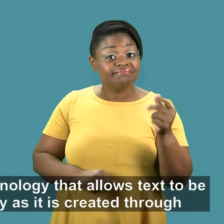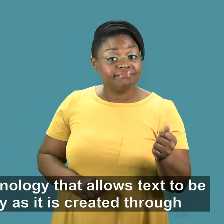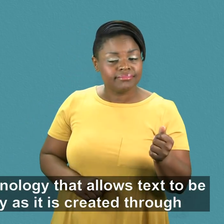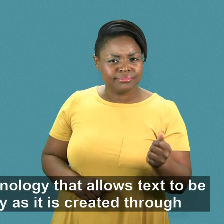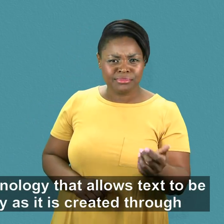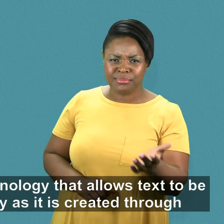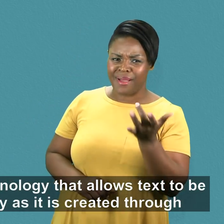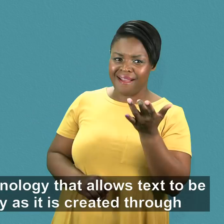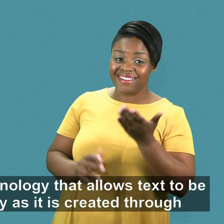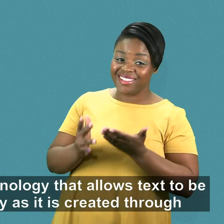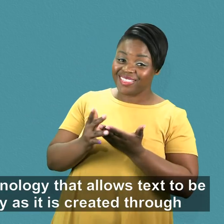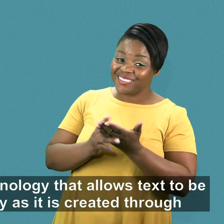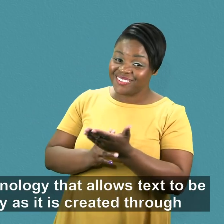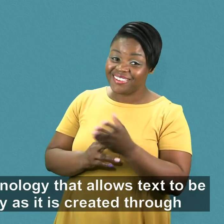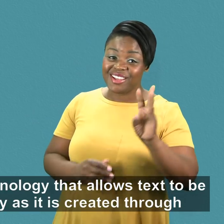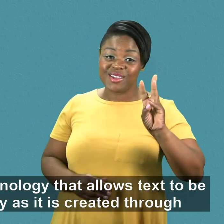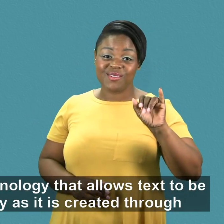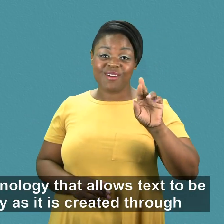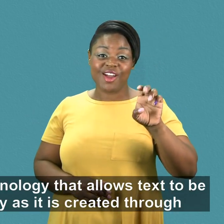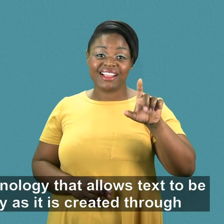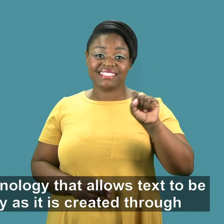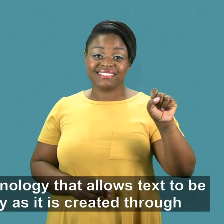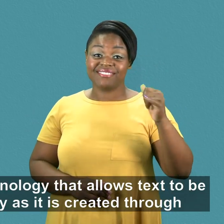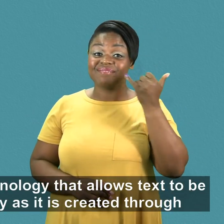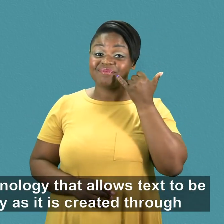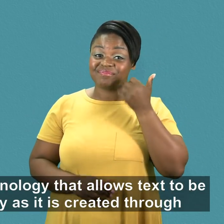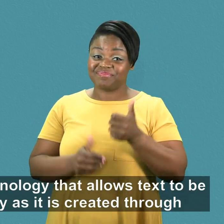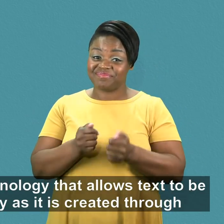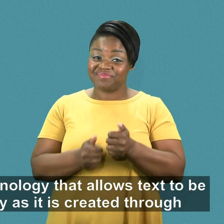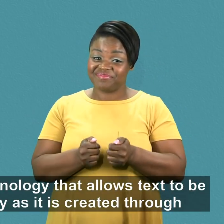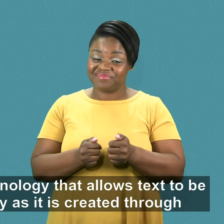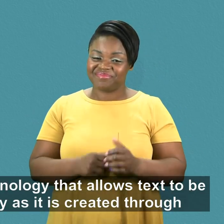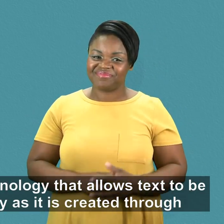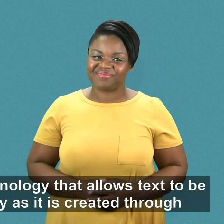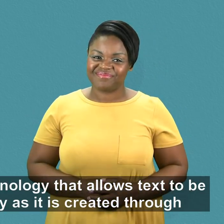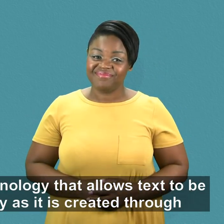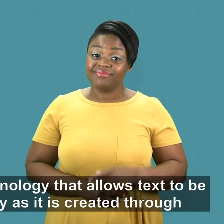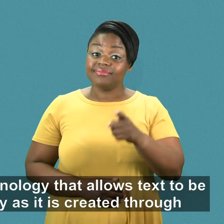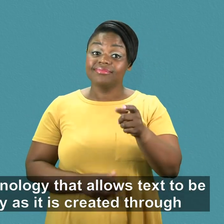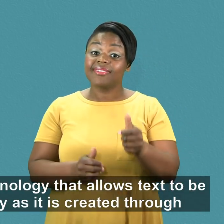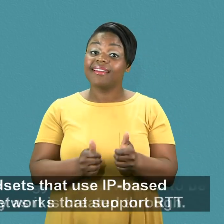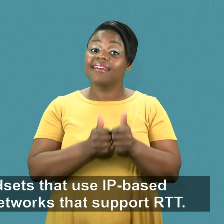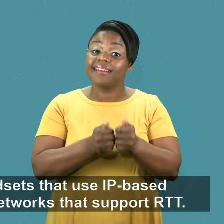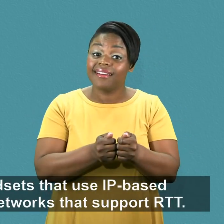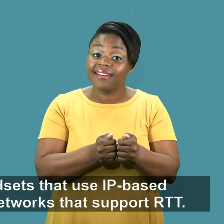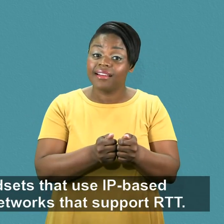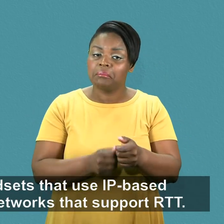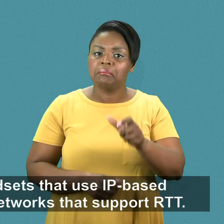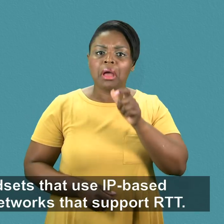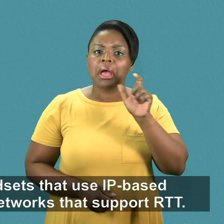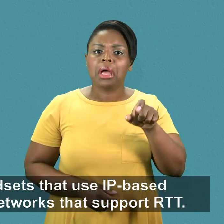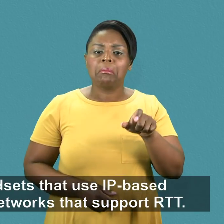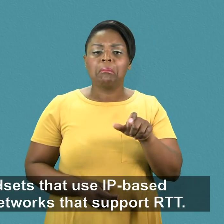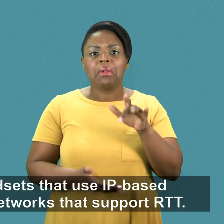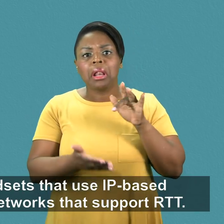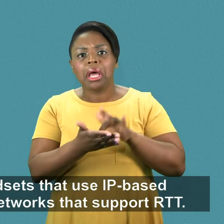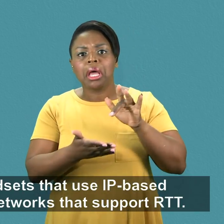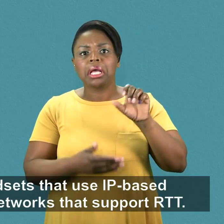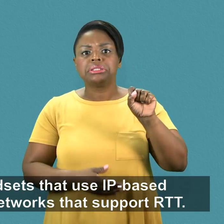is a technology that allows text to be sent immediately as it is created through wireless handsets that use IP-based technology